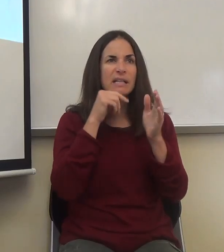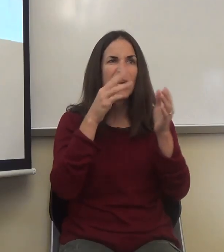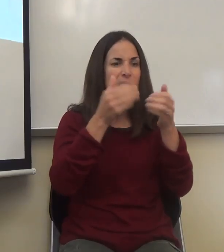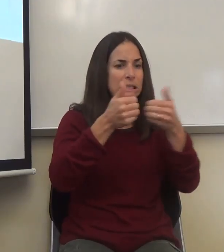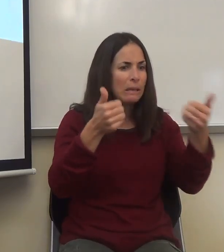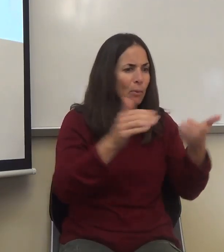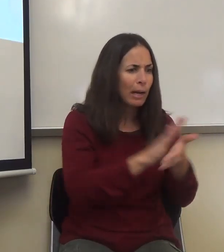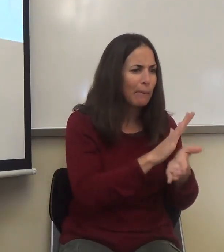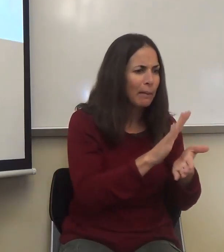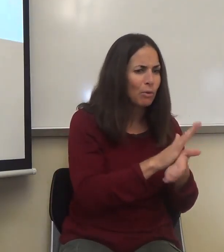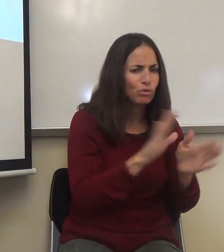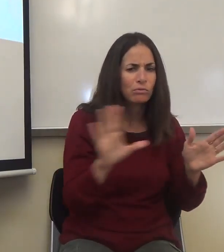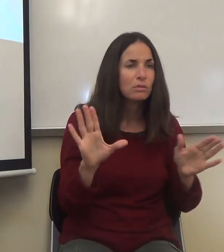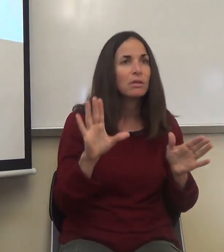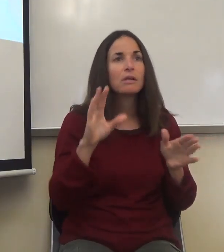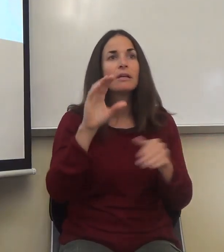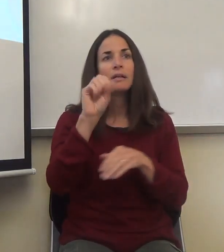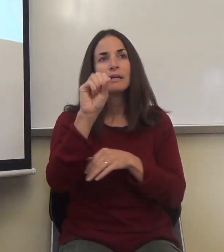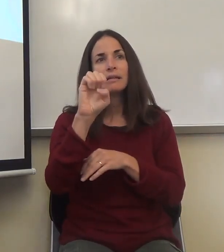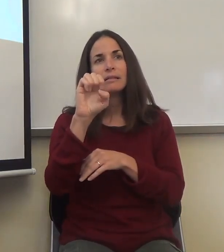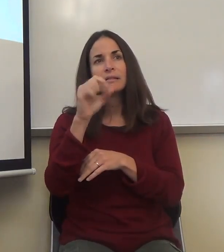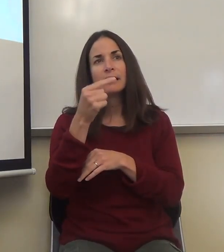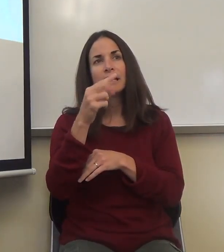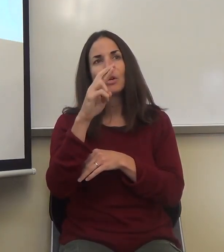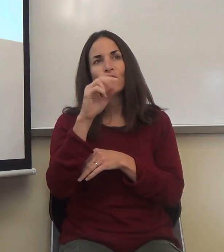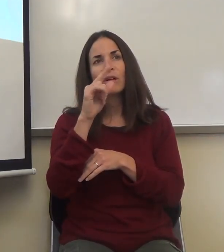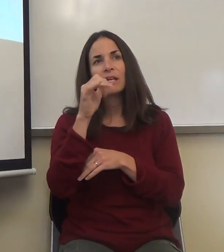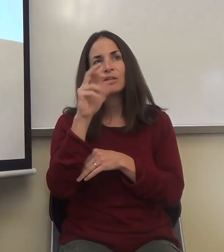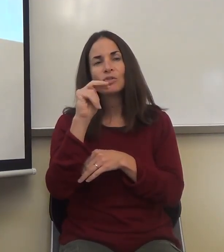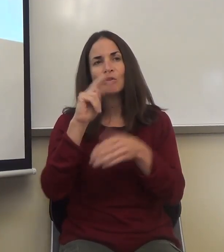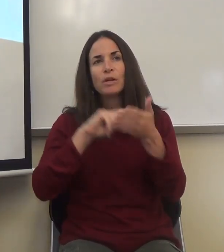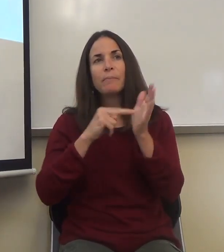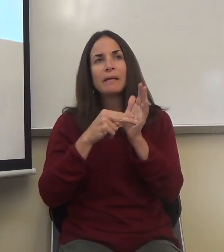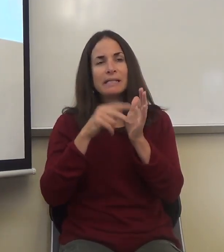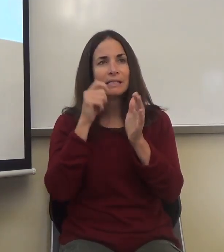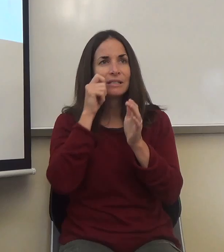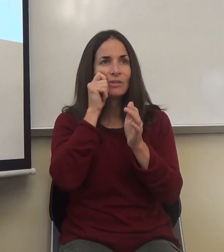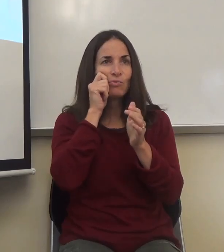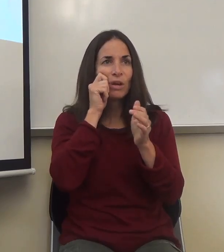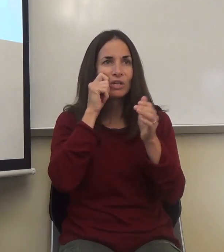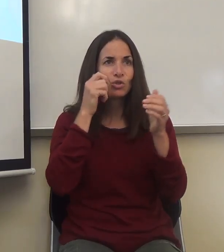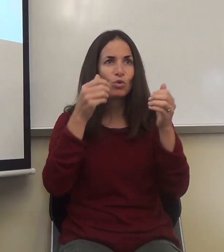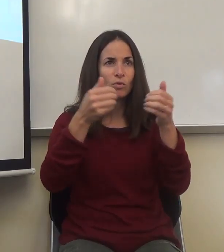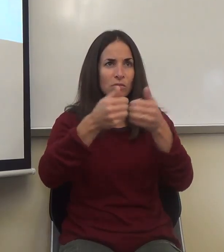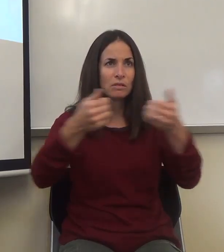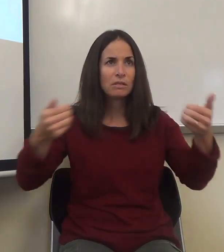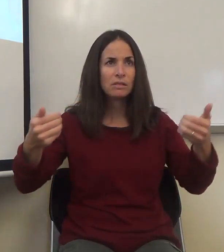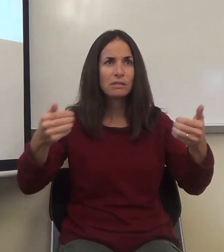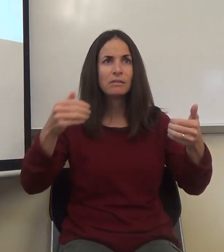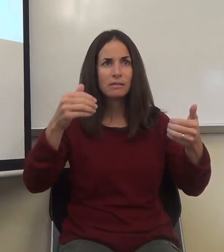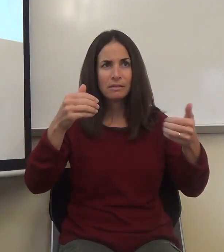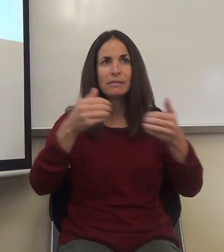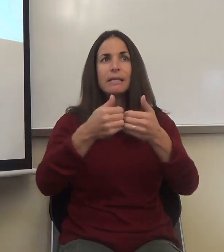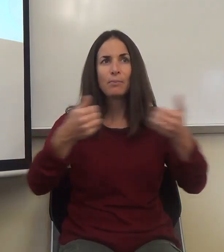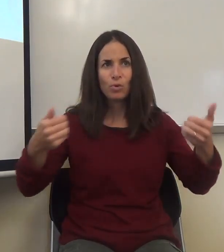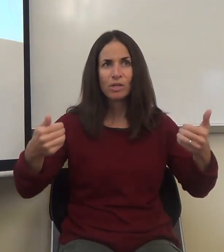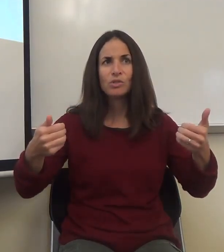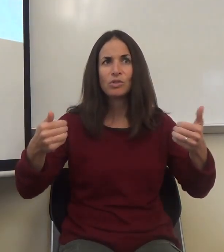itself, we generally reserve the word segregation to mean segregation of the races. So when